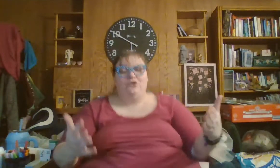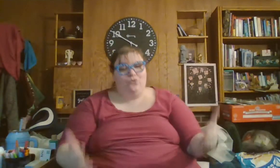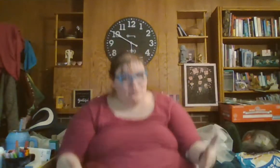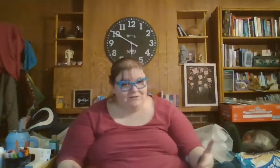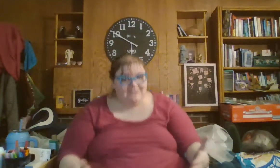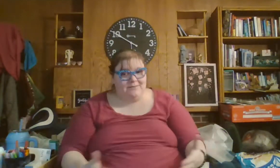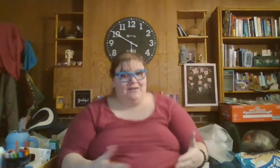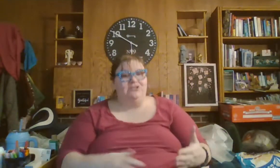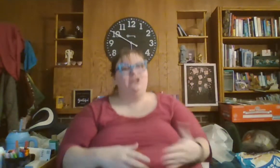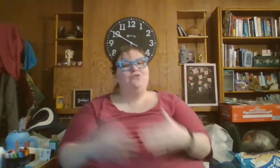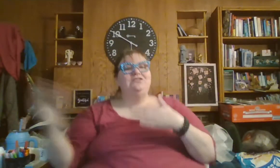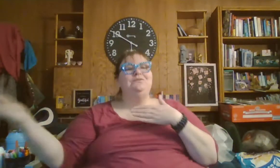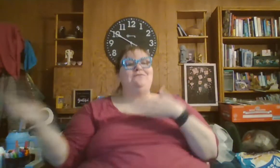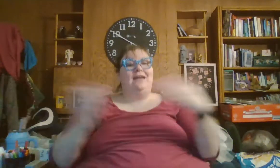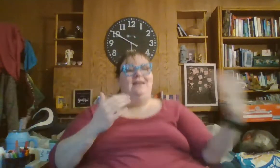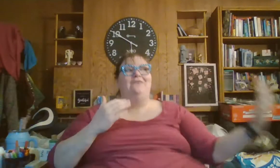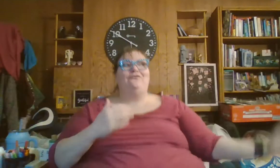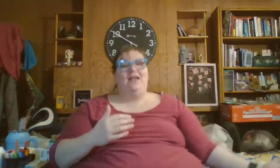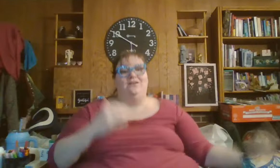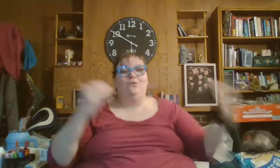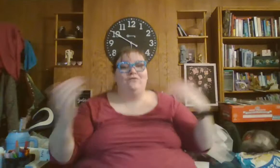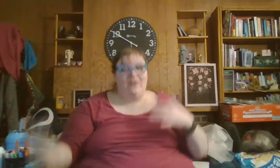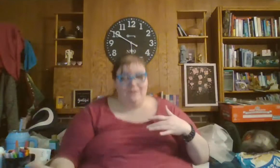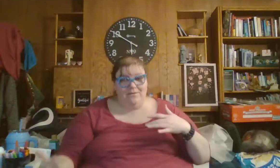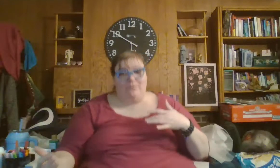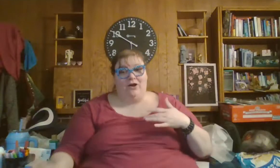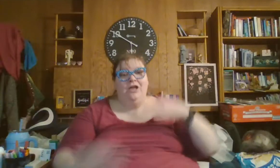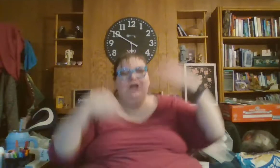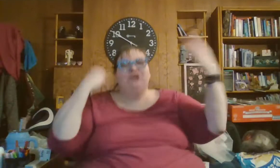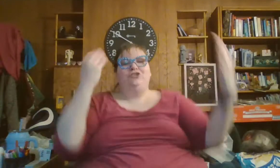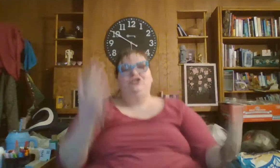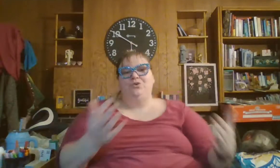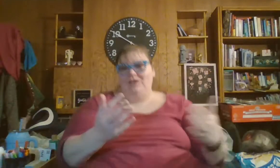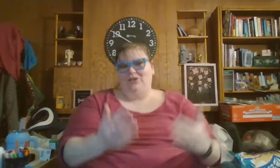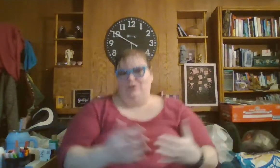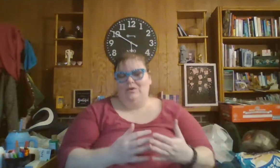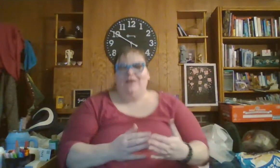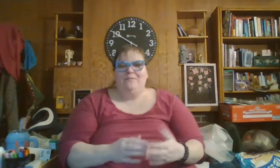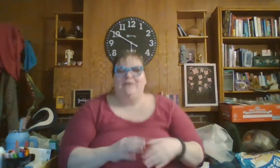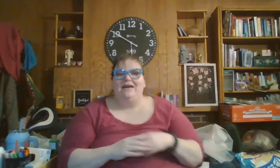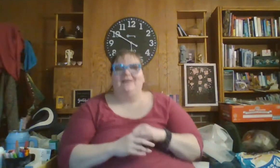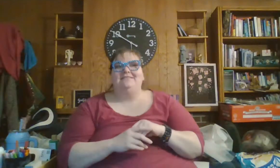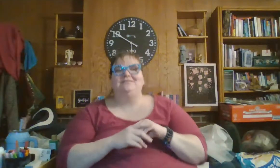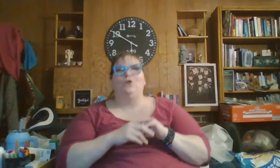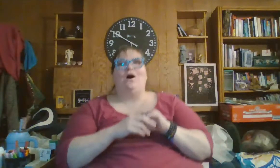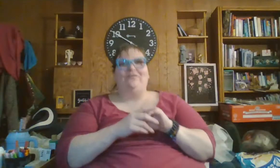your participation, you get to invite a friend or family member to join you, because so often